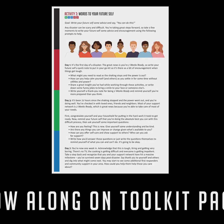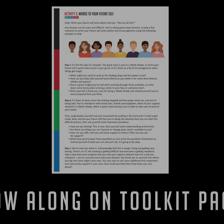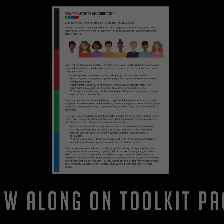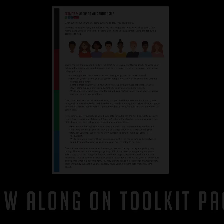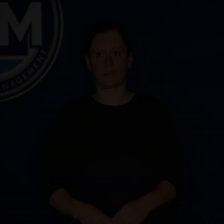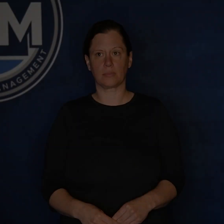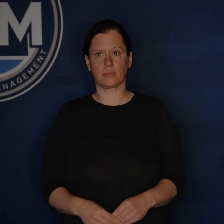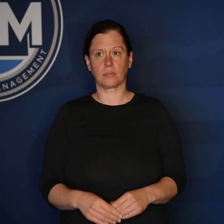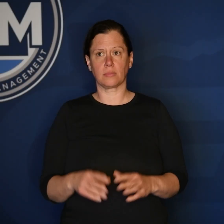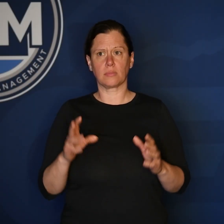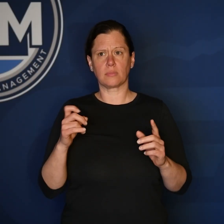42.